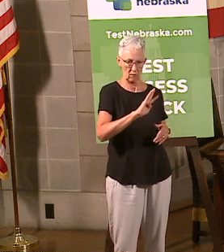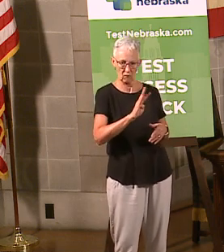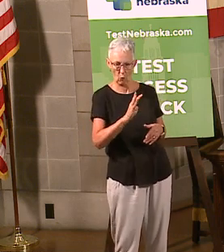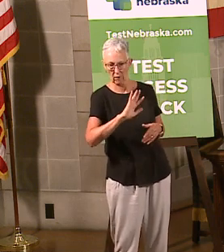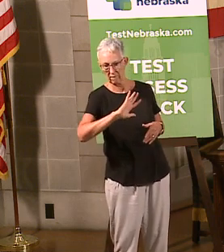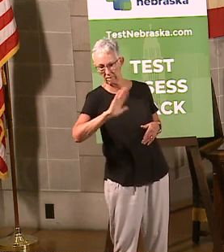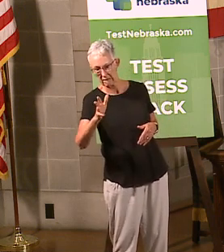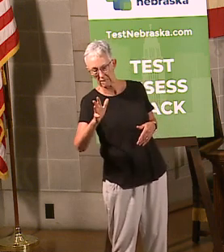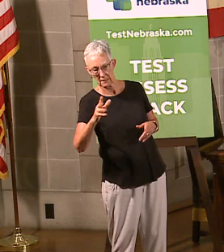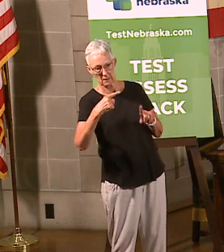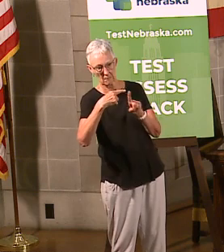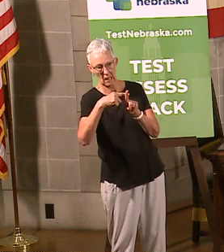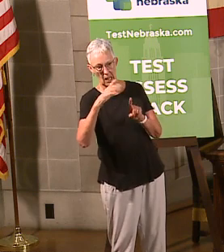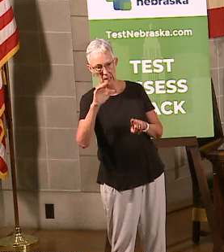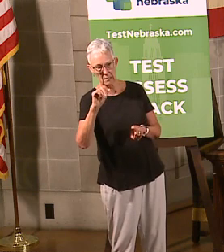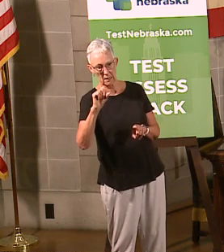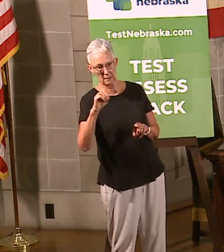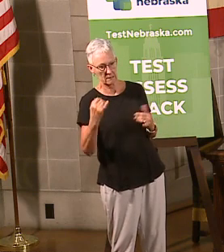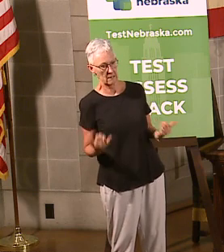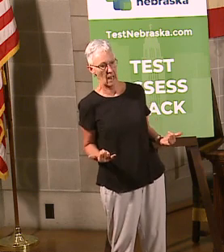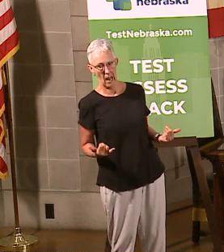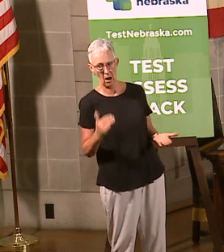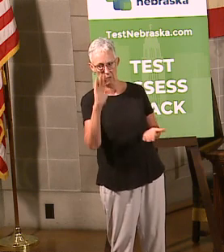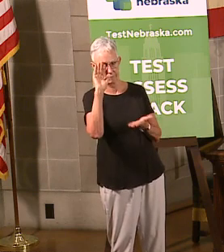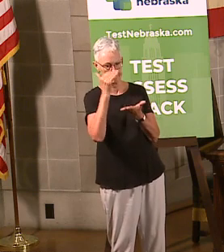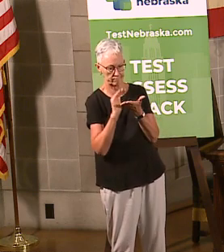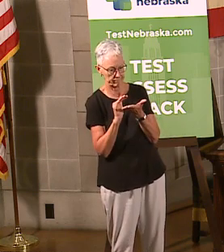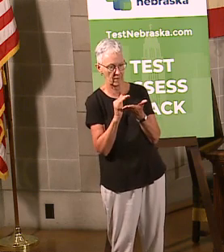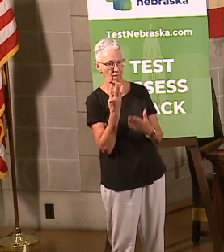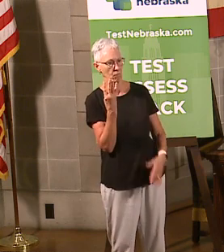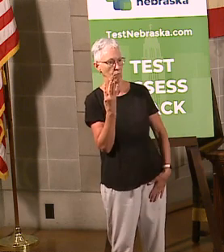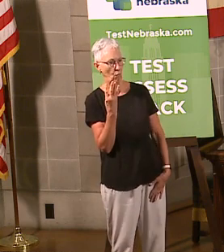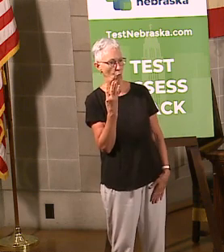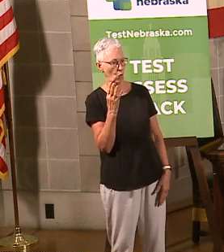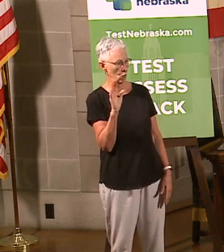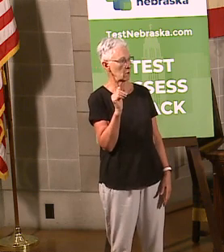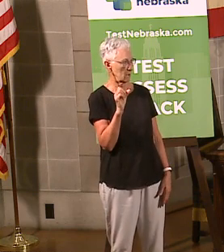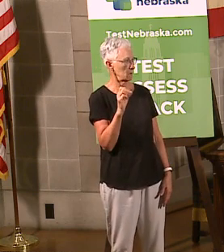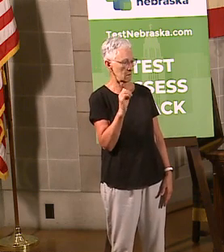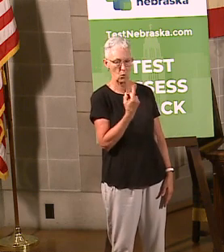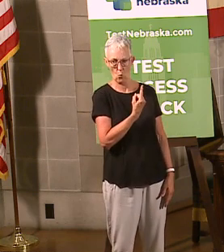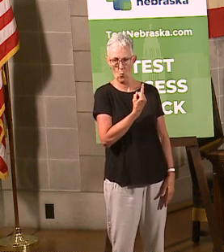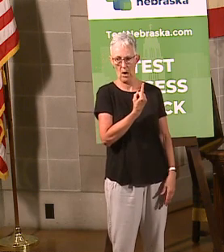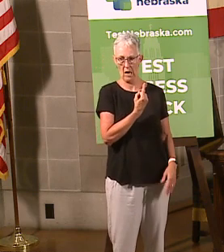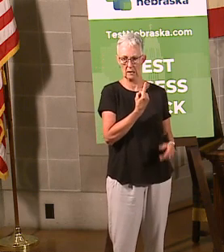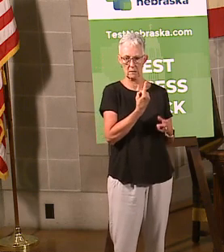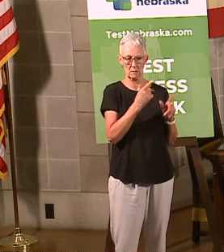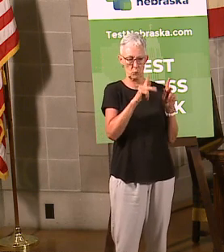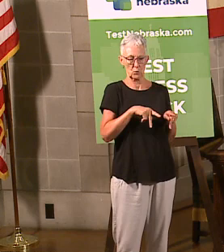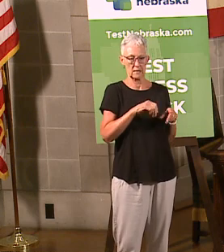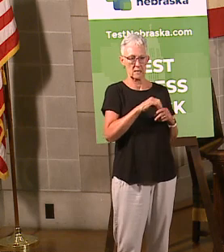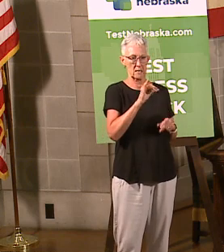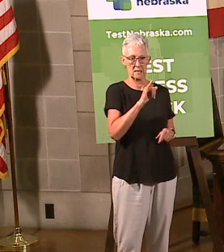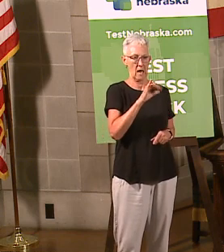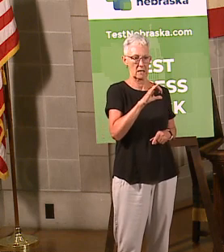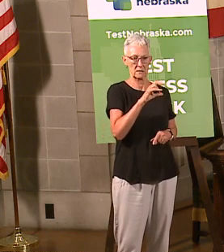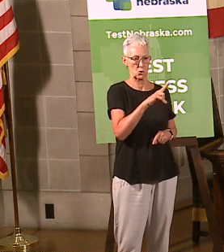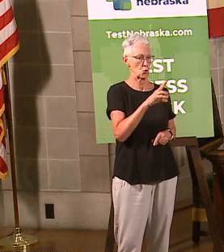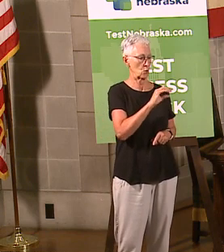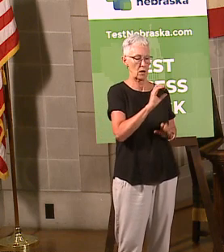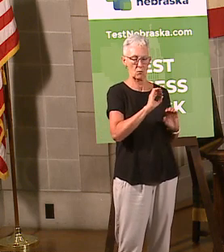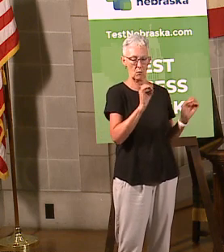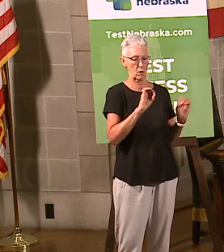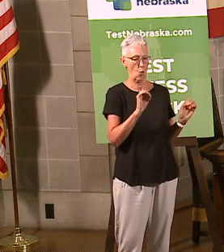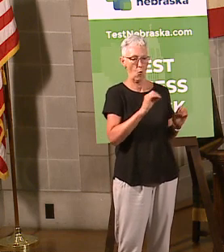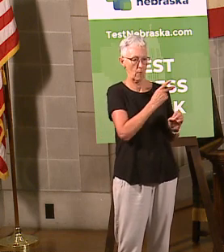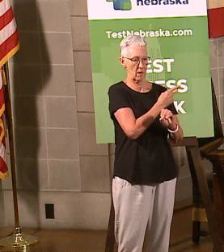50 positive cases, is down to 4 cases now, with only 1 of those cases in the ICU and nobody even on a ventilator